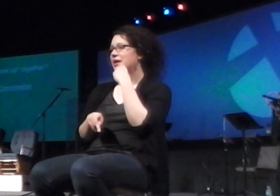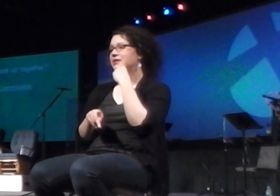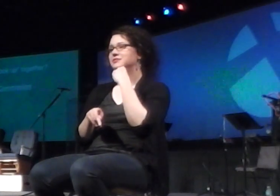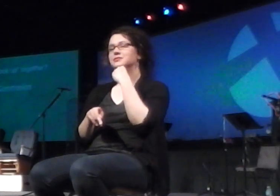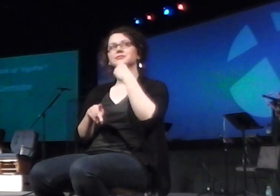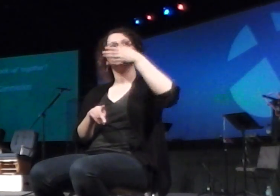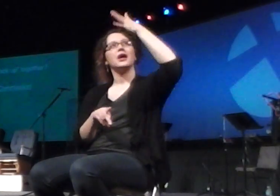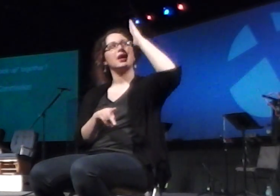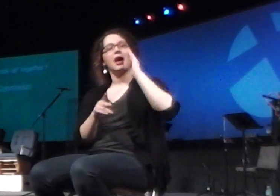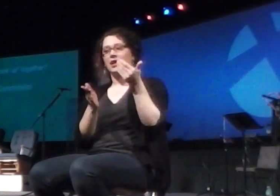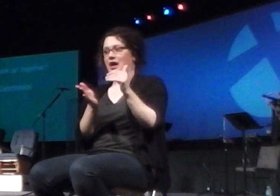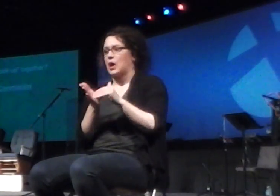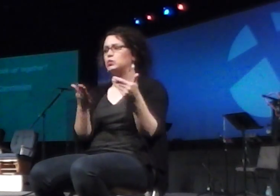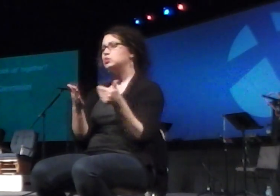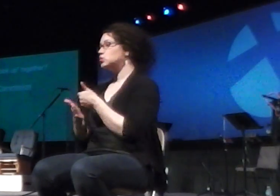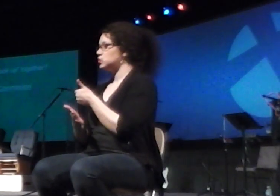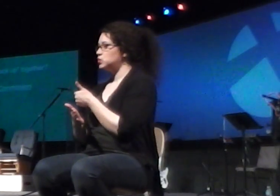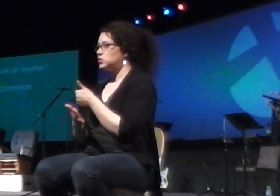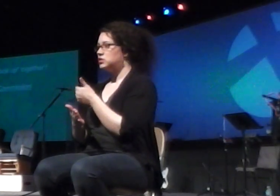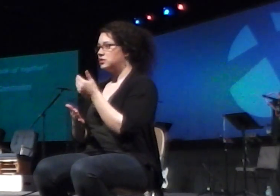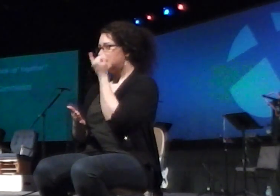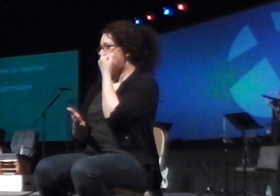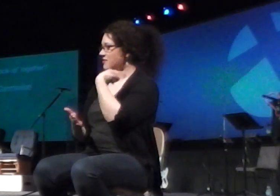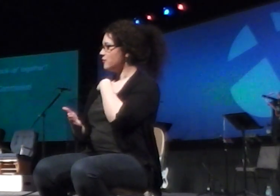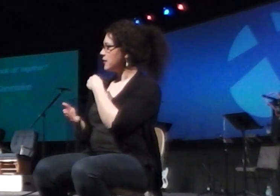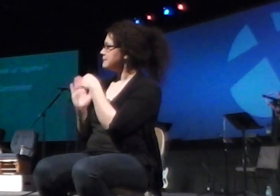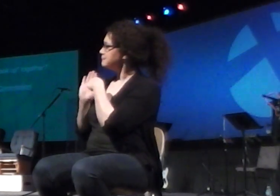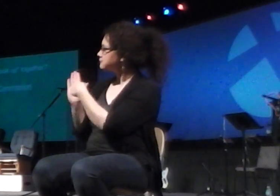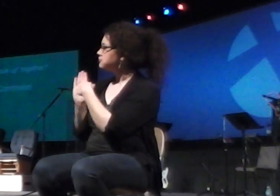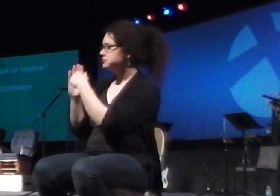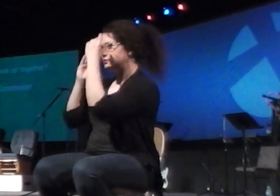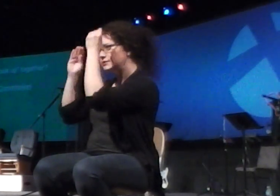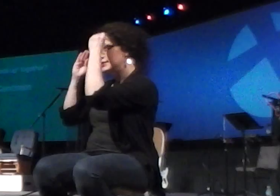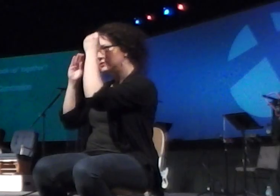if we're willing to be a voice of commissioning for the younger generation.